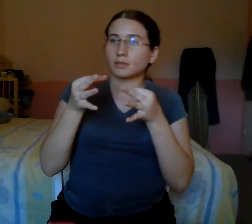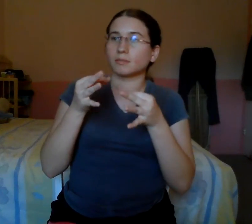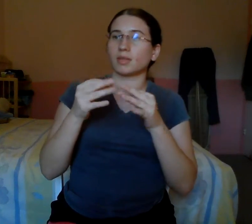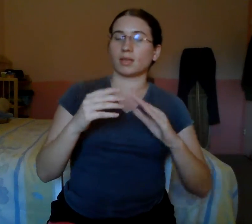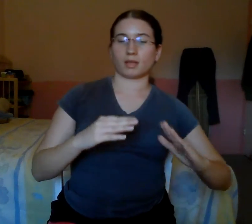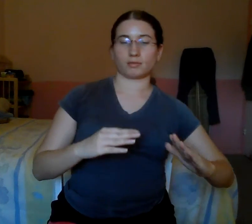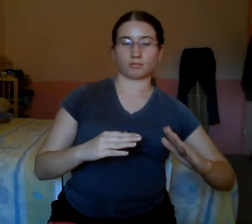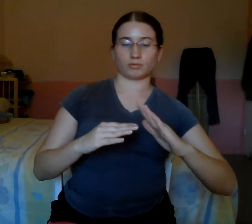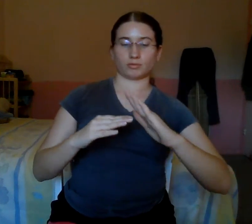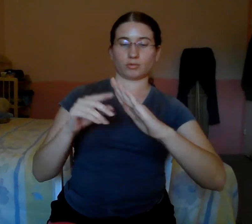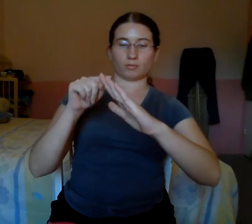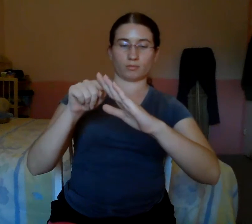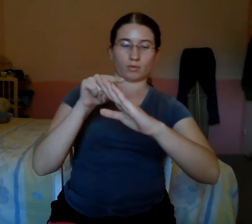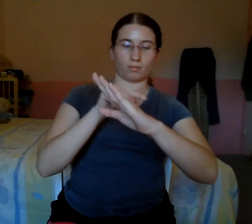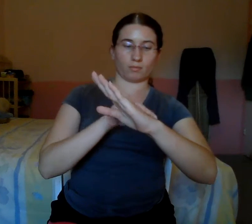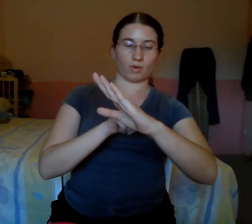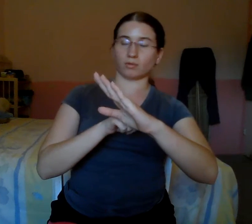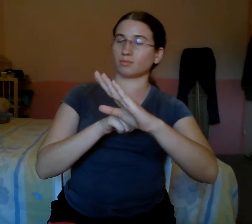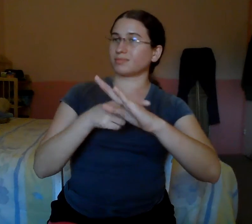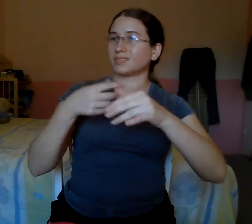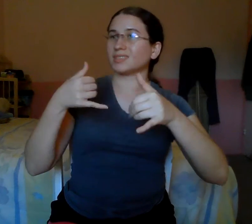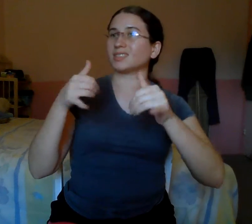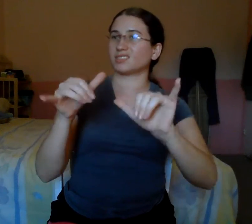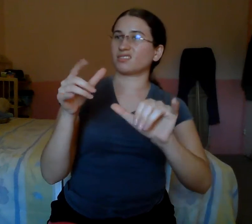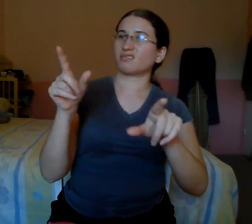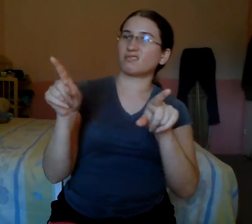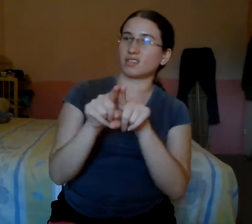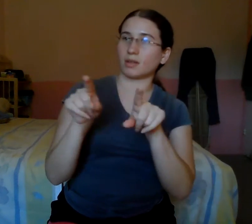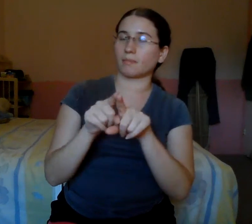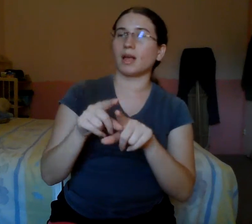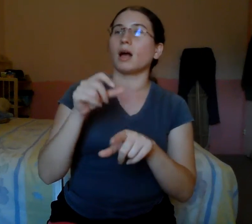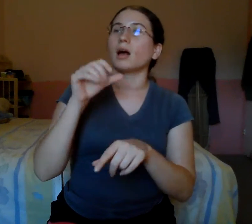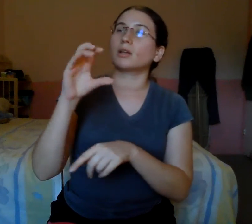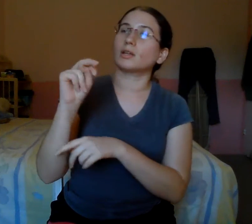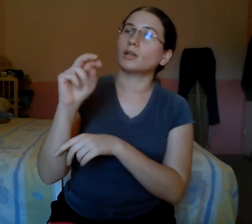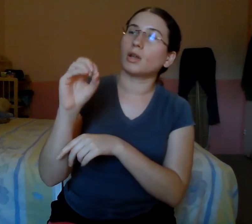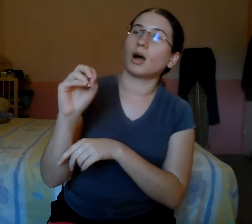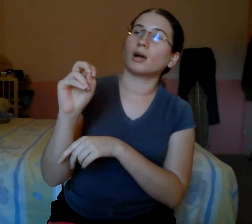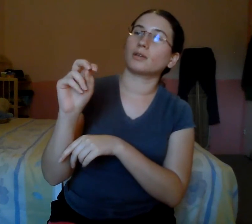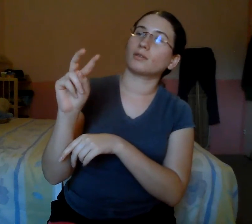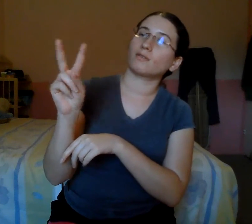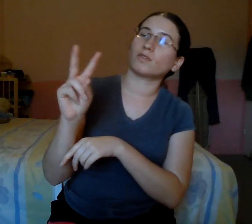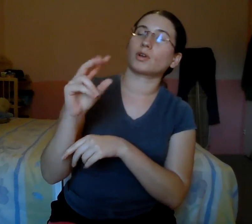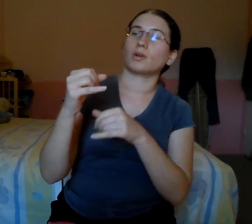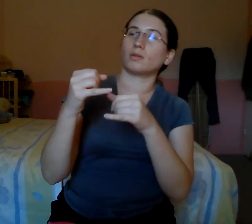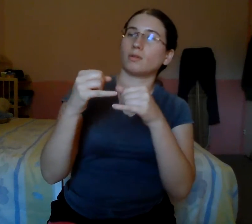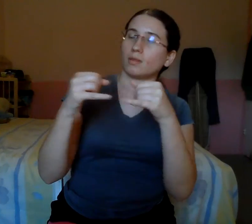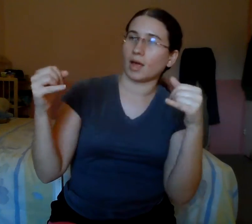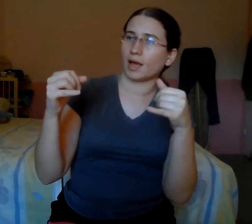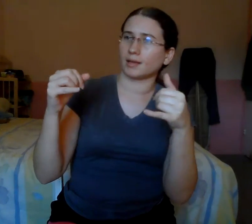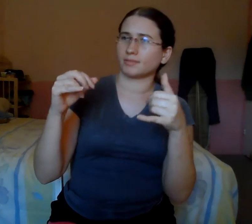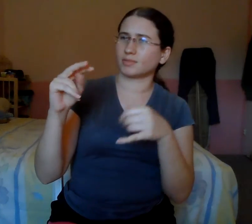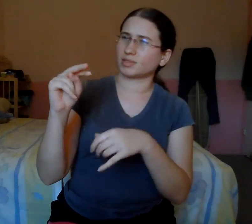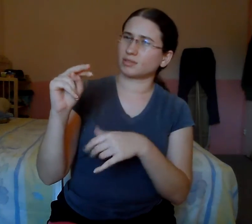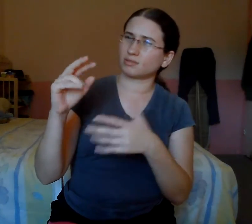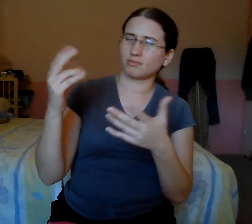points on a non-vertical line. Show me with your hands, what does vertical look like? What does vertical look like? Show me with your arms. Is it like